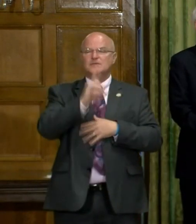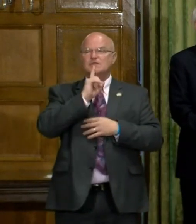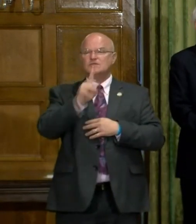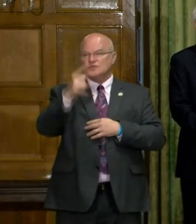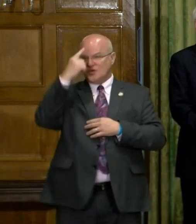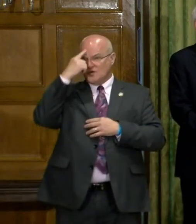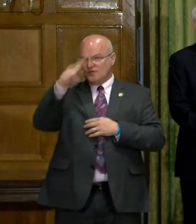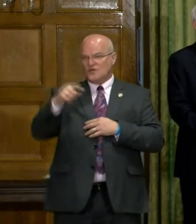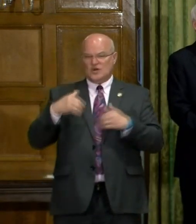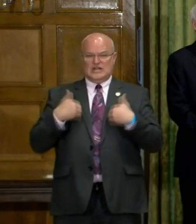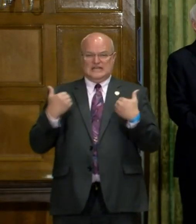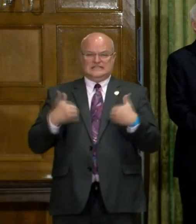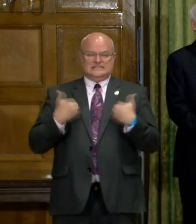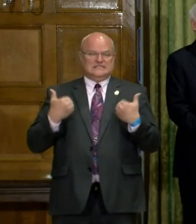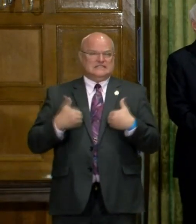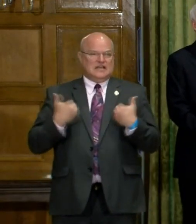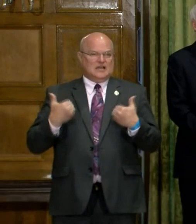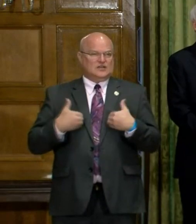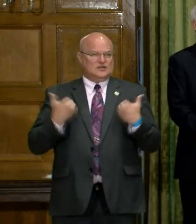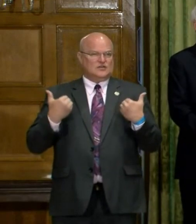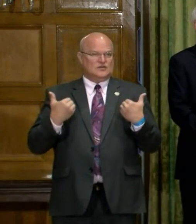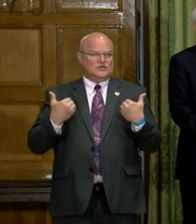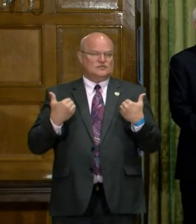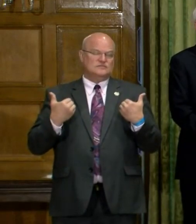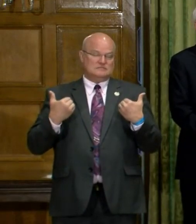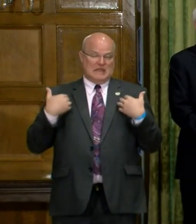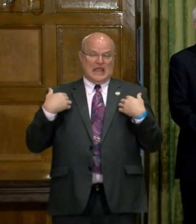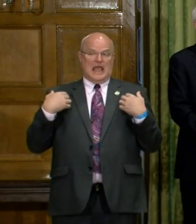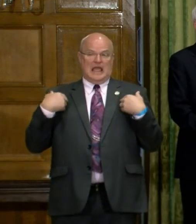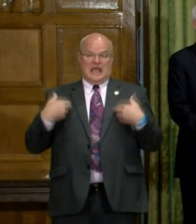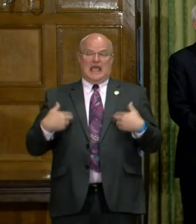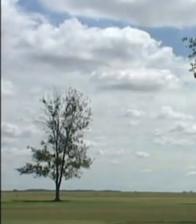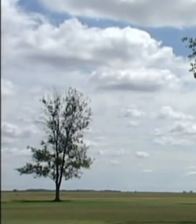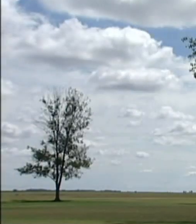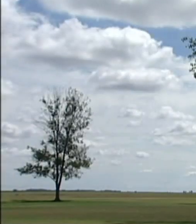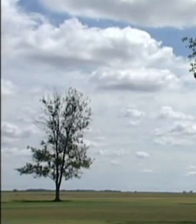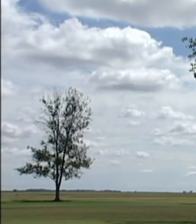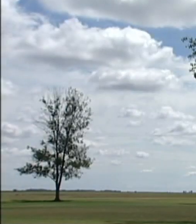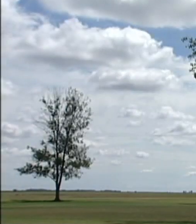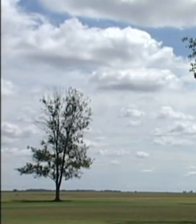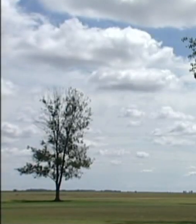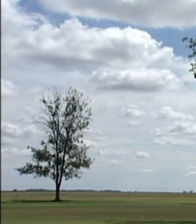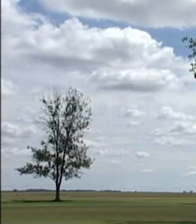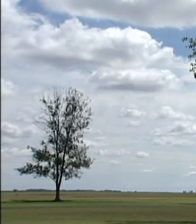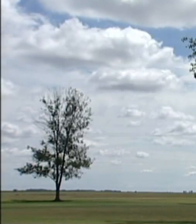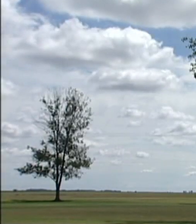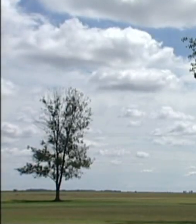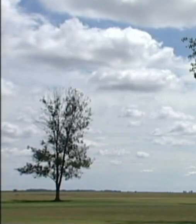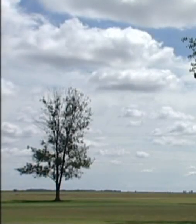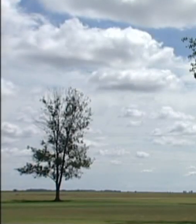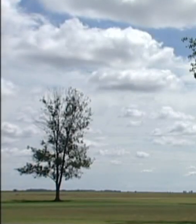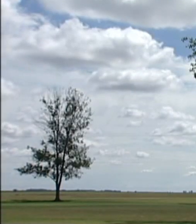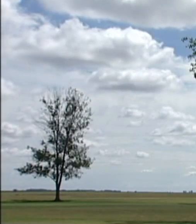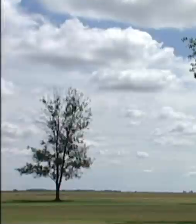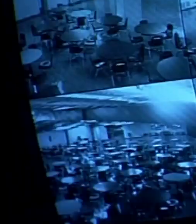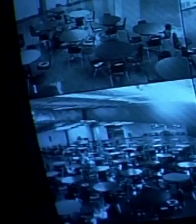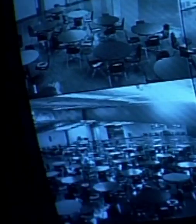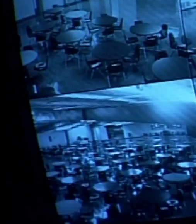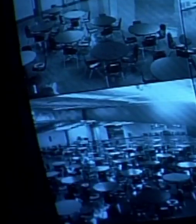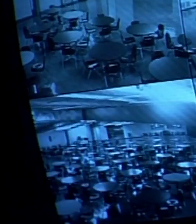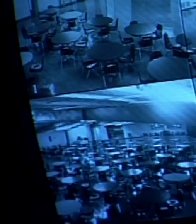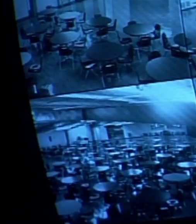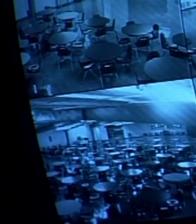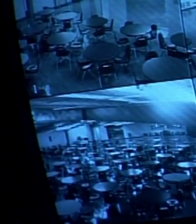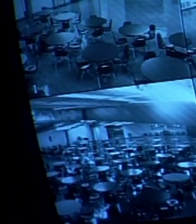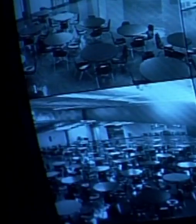for a younger, generally healthier population. Reassuring as more and more healthy people emerge from our homes.